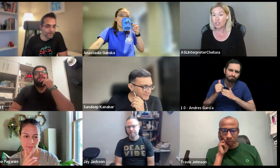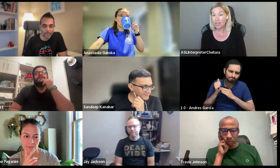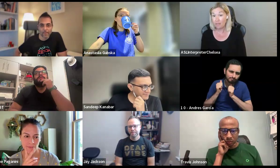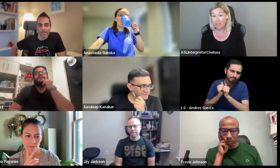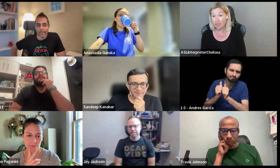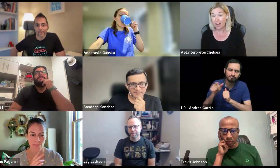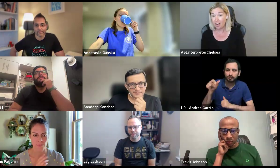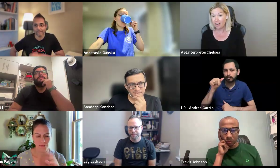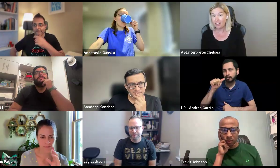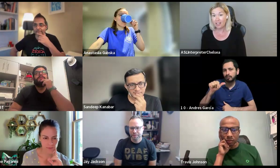was an event there.